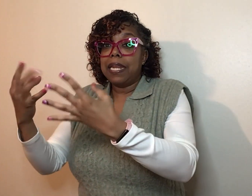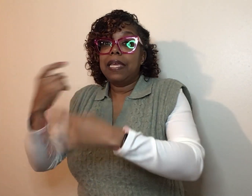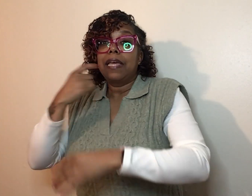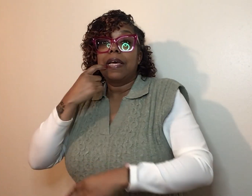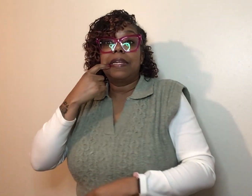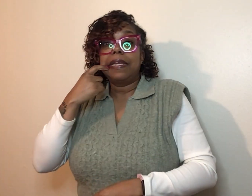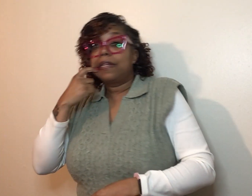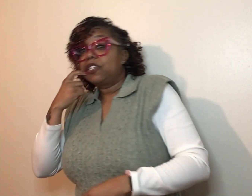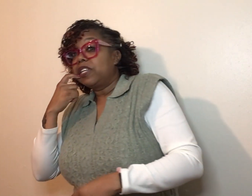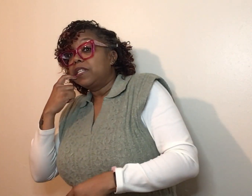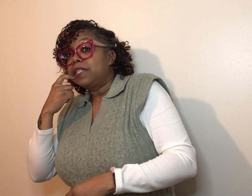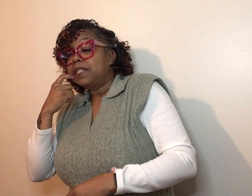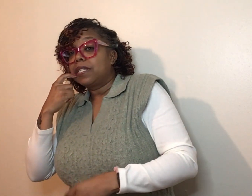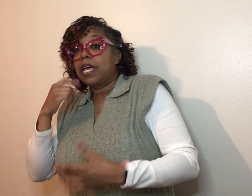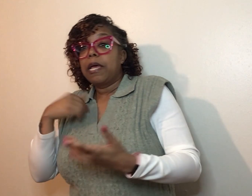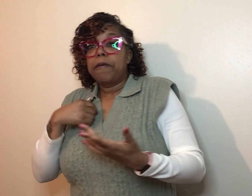many addictions,